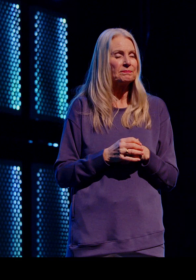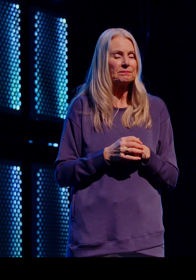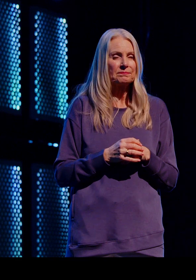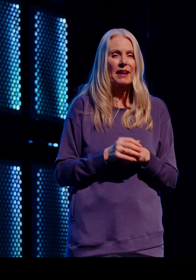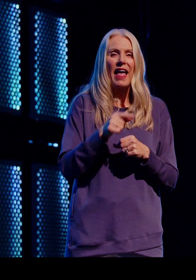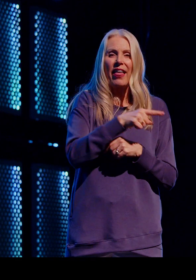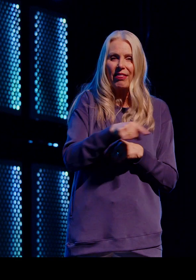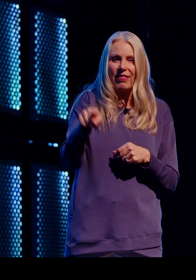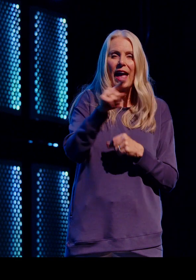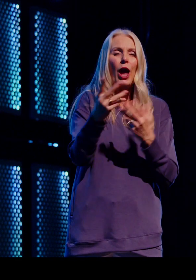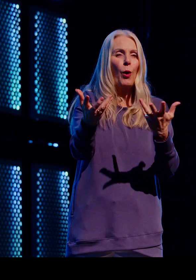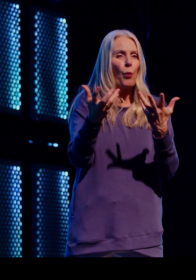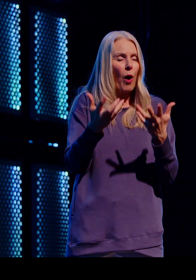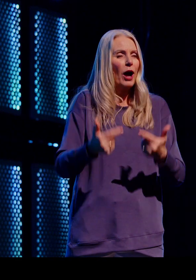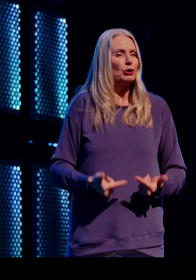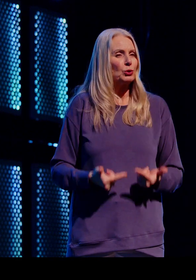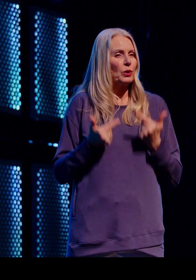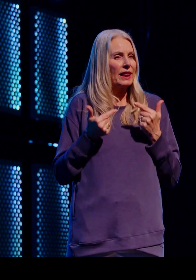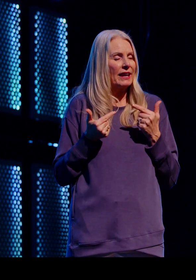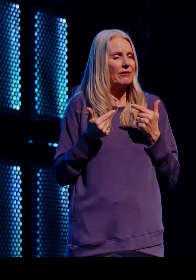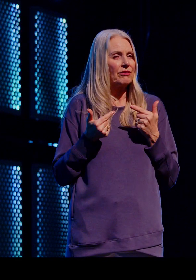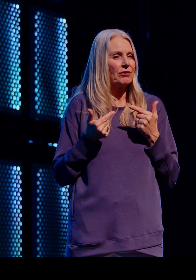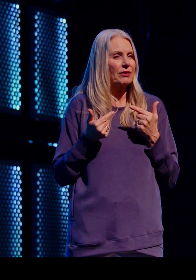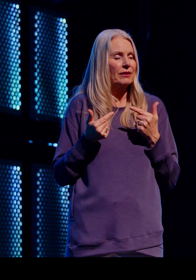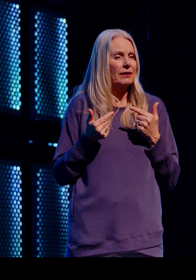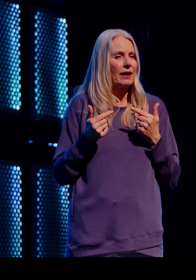that want to live a life transformed.